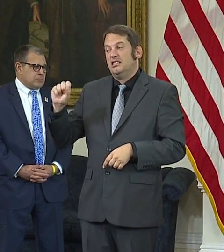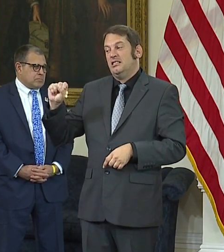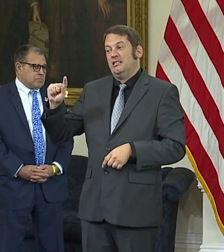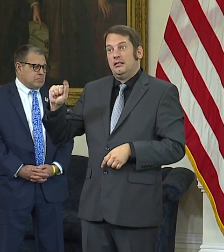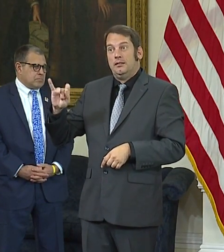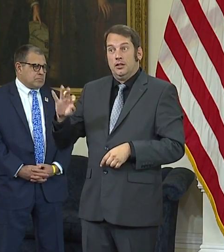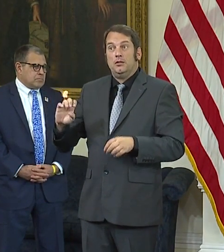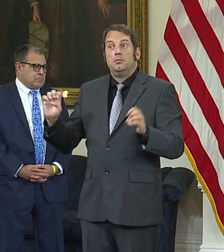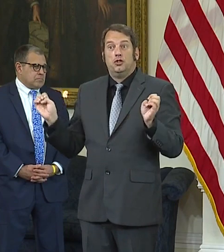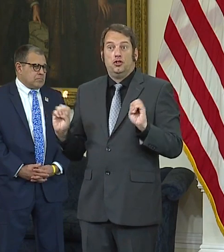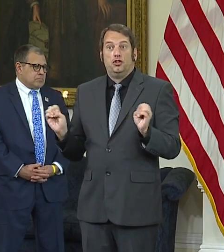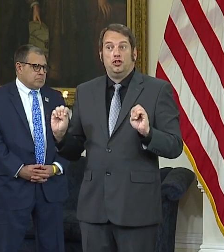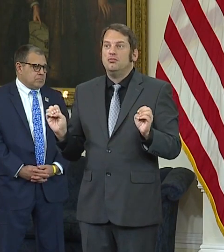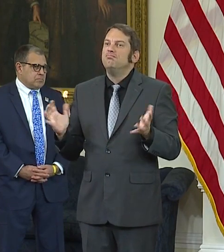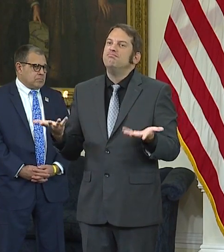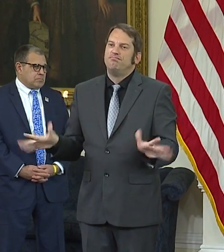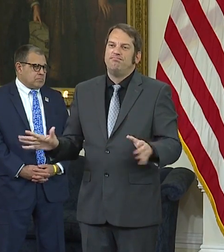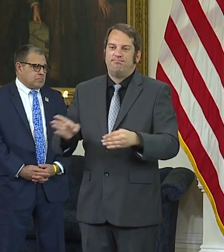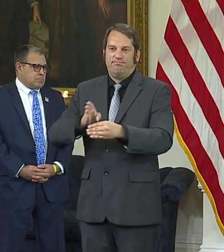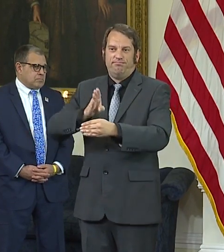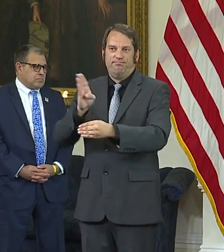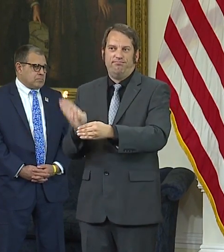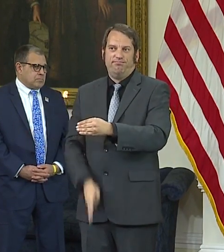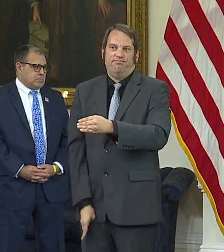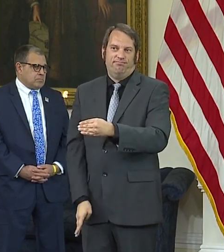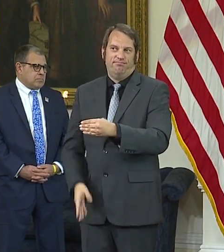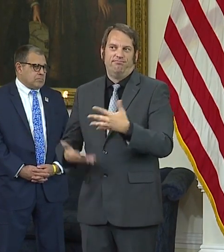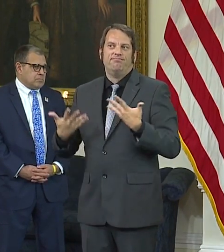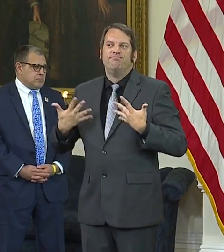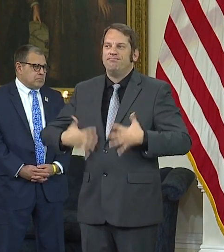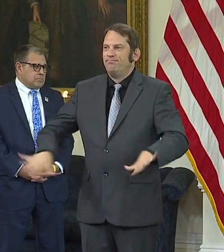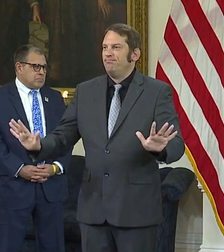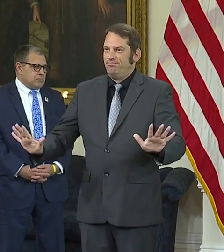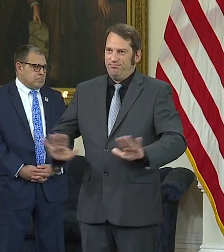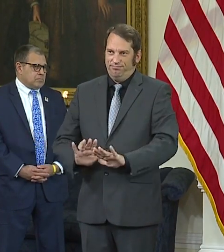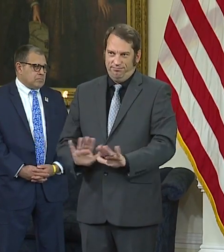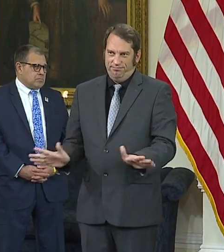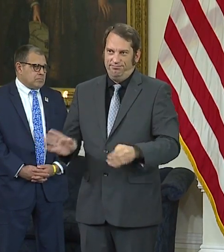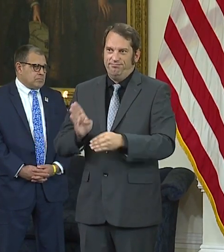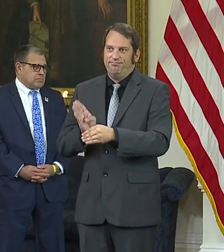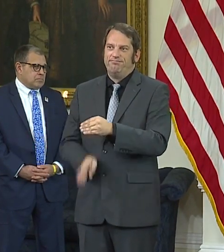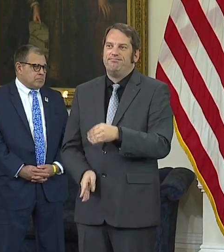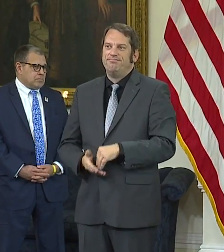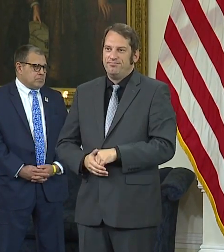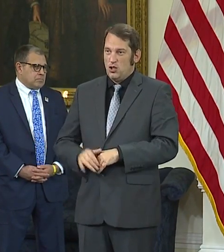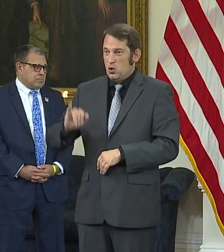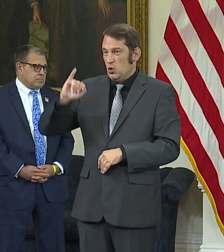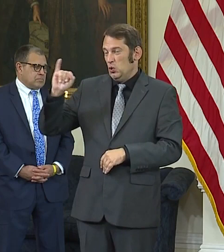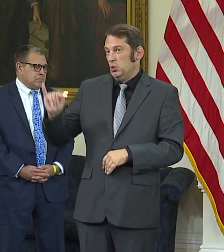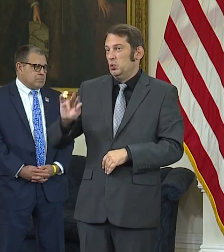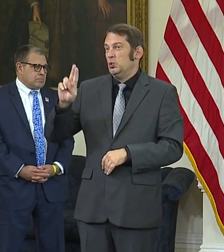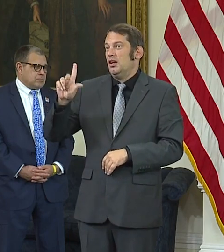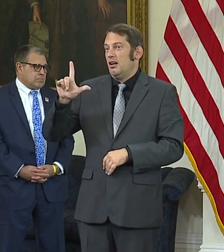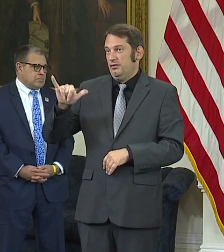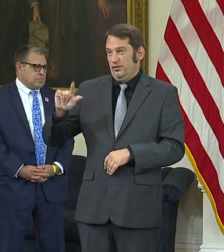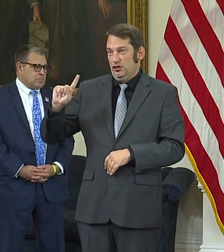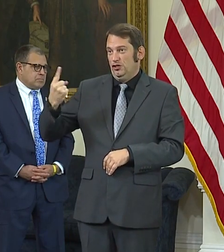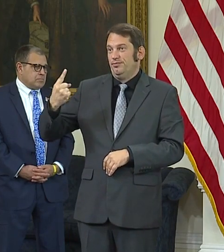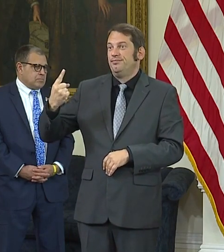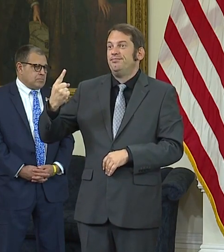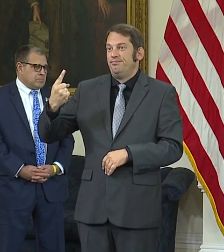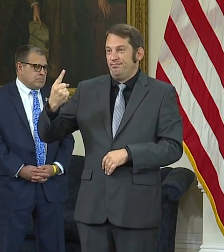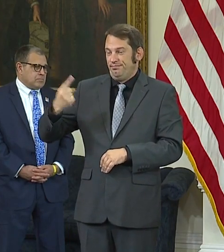Thursday, July 1st, any and all emergency restrictions and mandates of any kind will